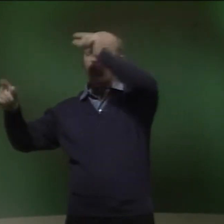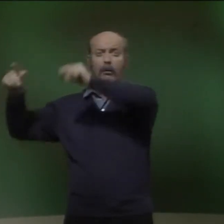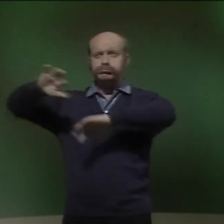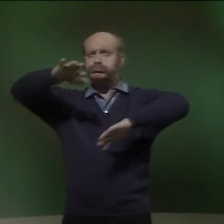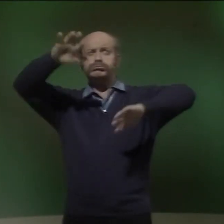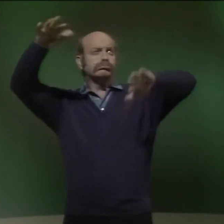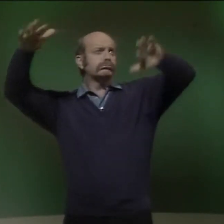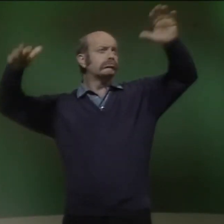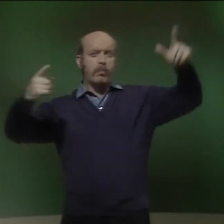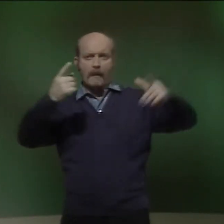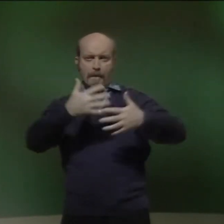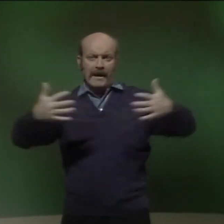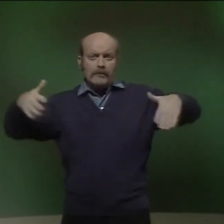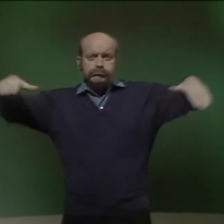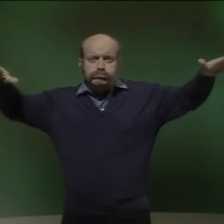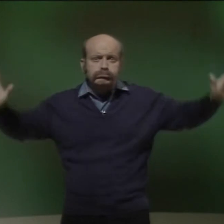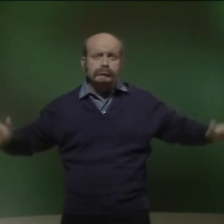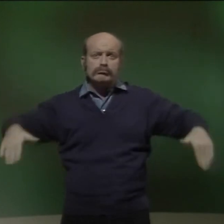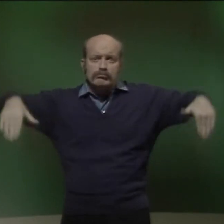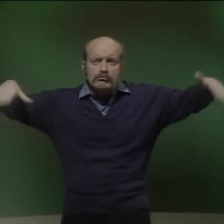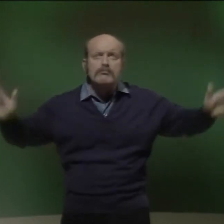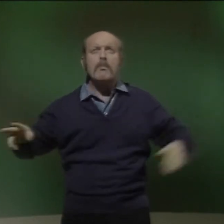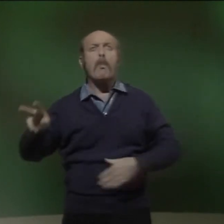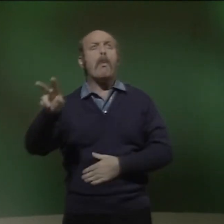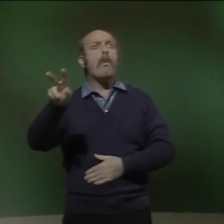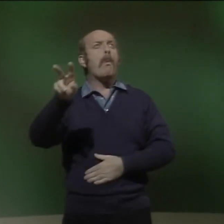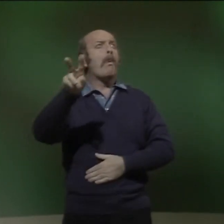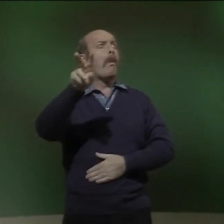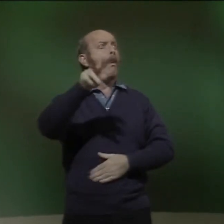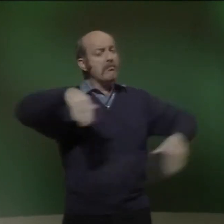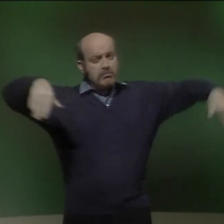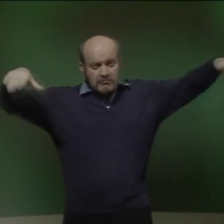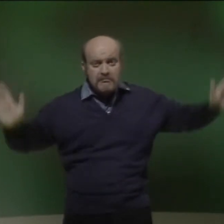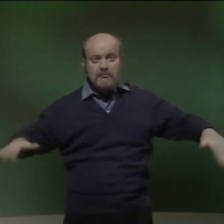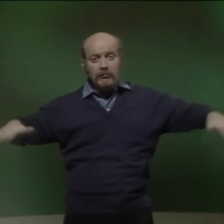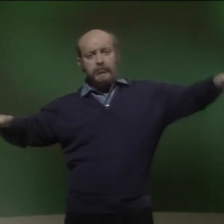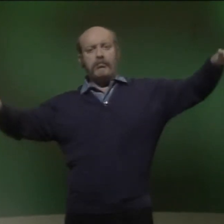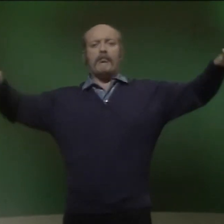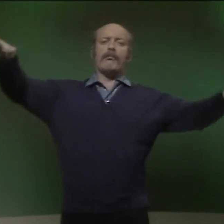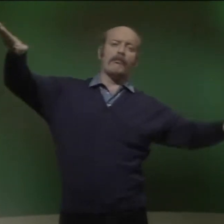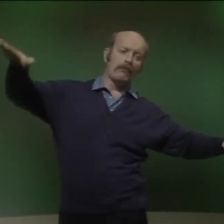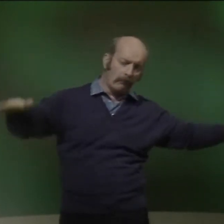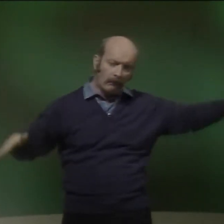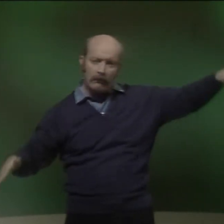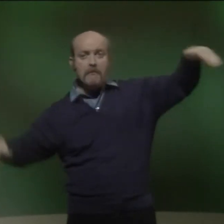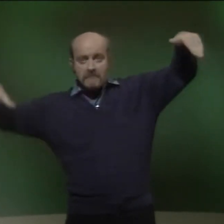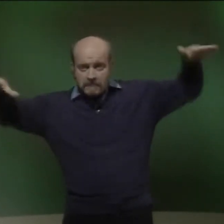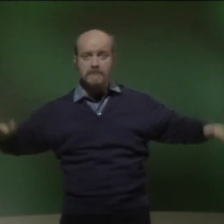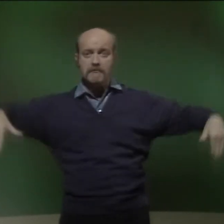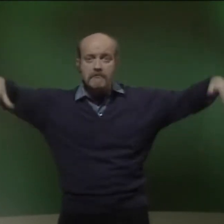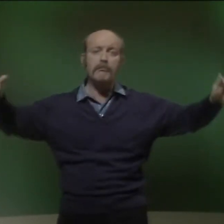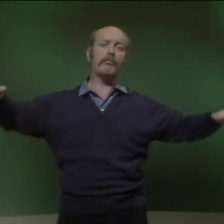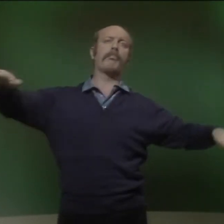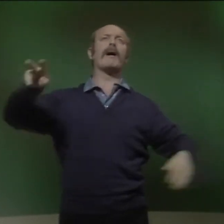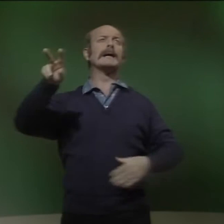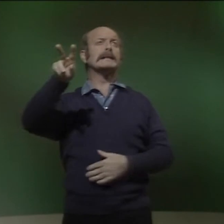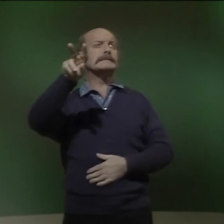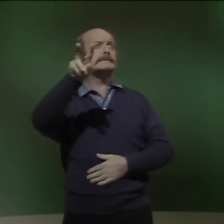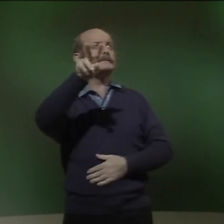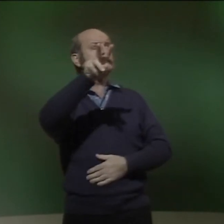birds flying around in flocks and see big birds flying through the sky, flapping their wings and then riding on the air currents.